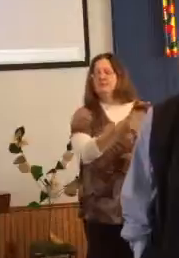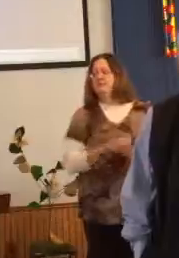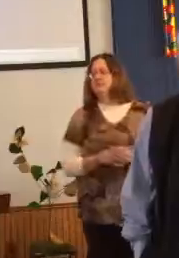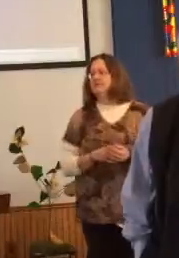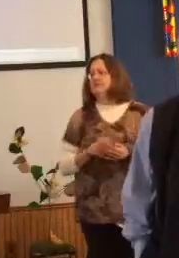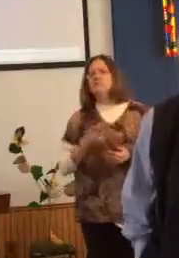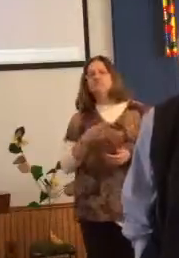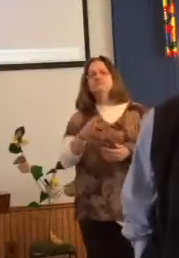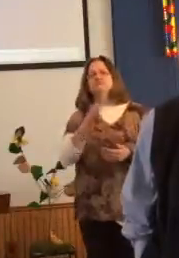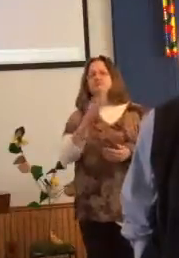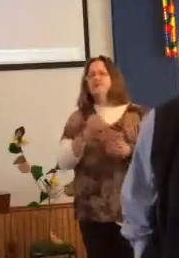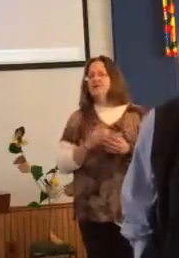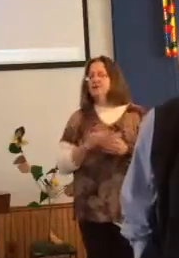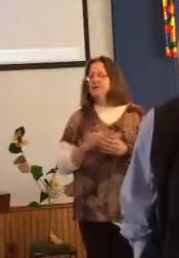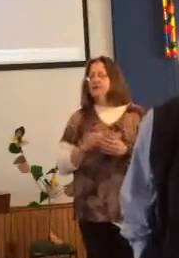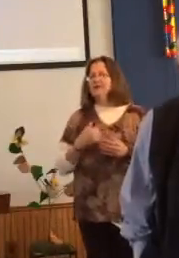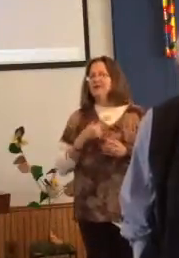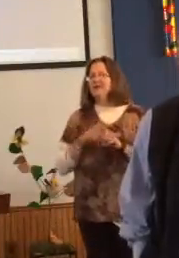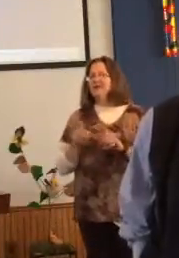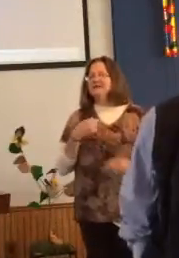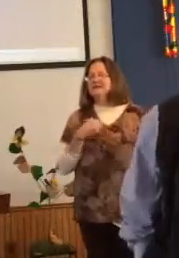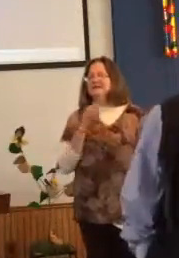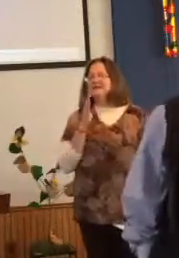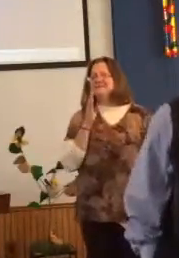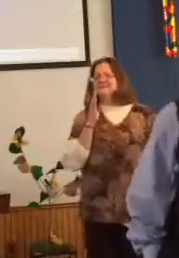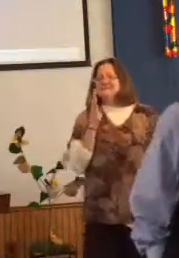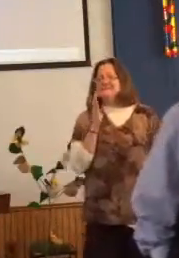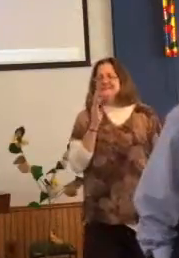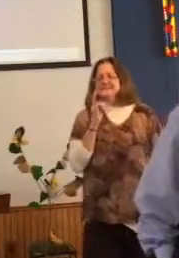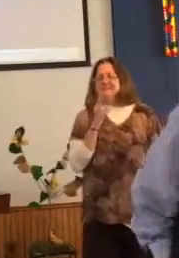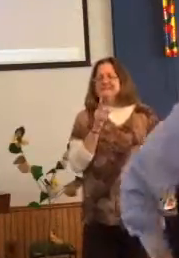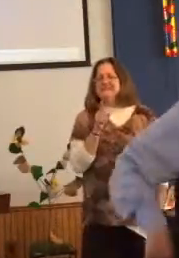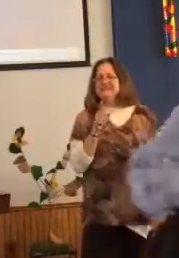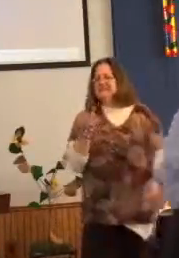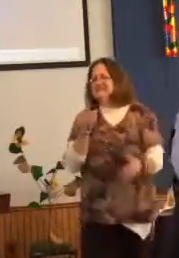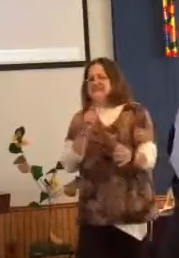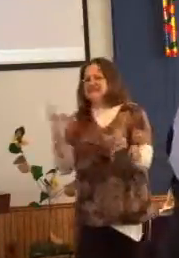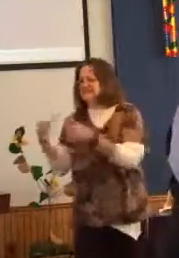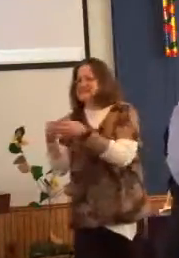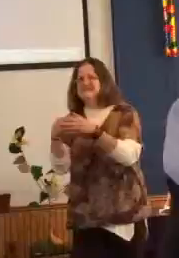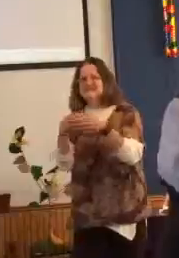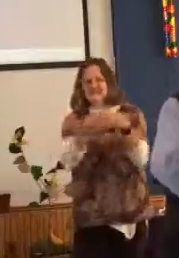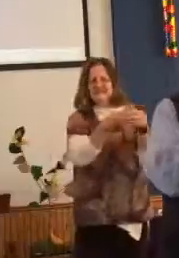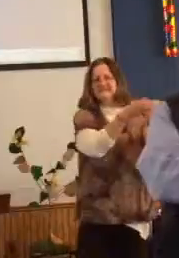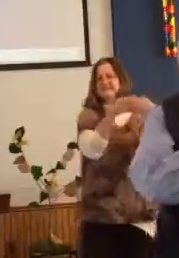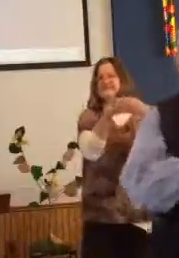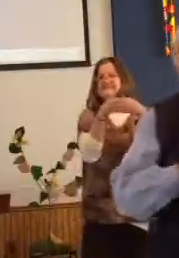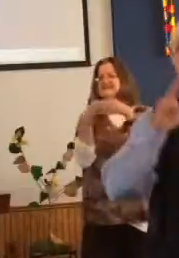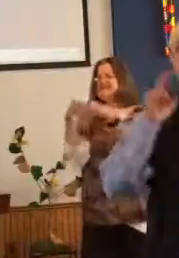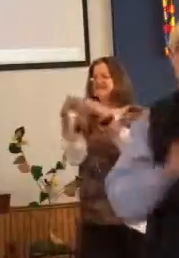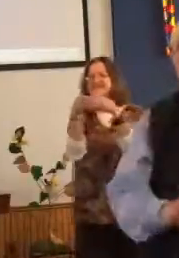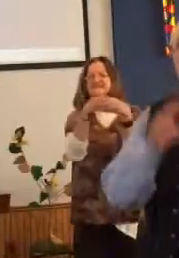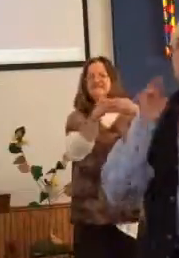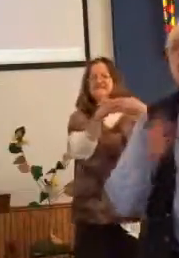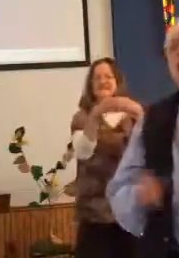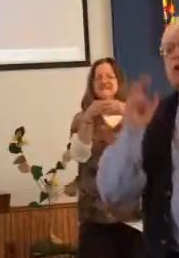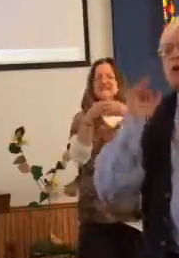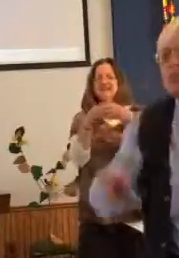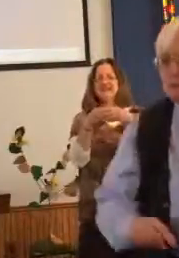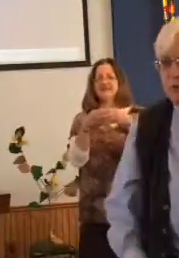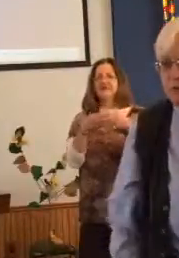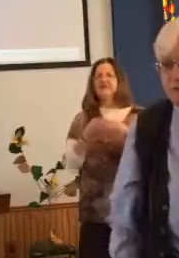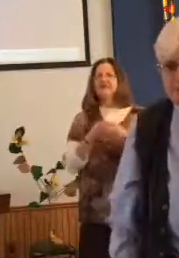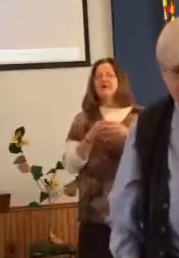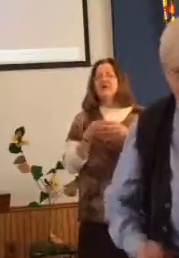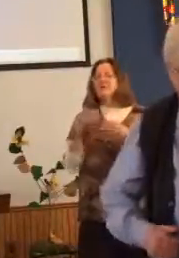But we can't defer. We have to decide. Otherwise, the decision will be made without